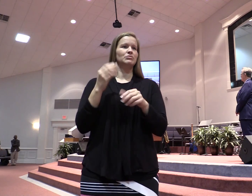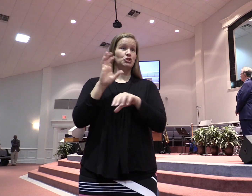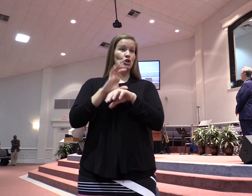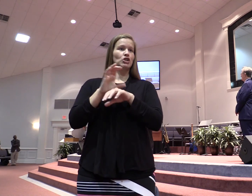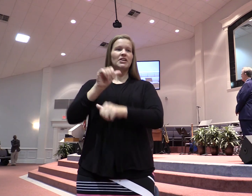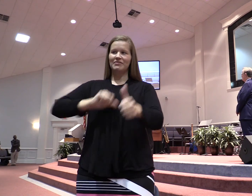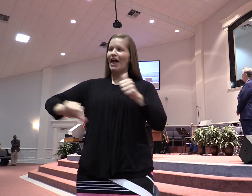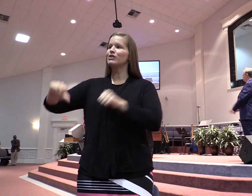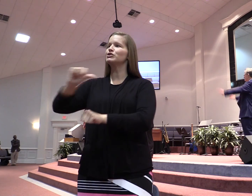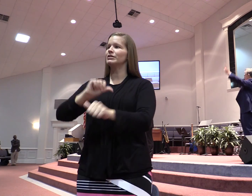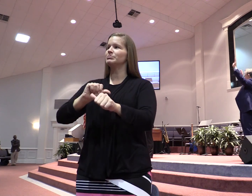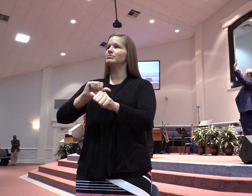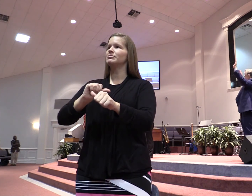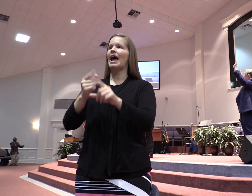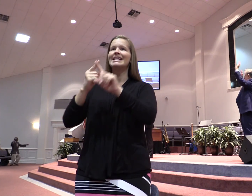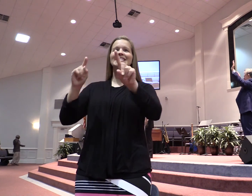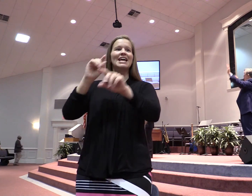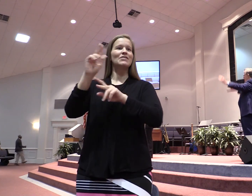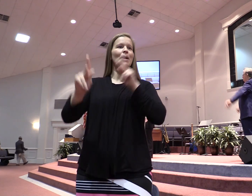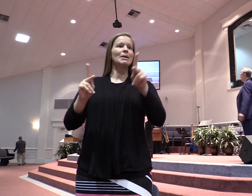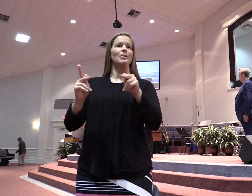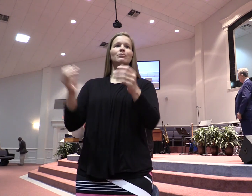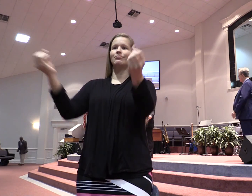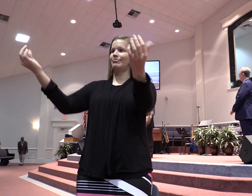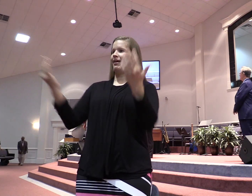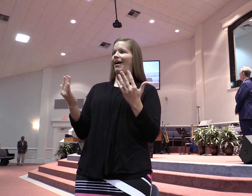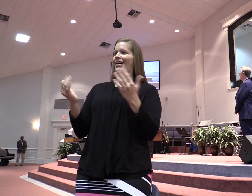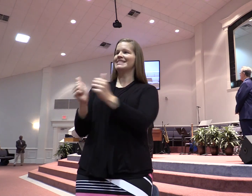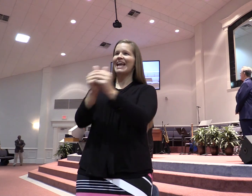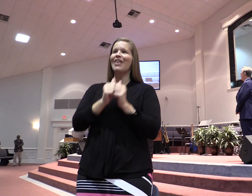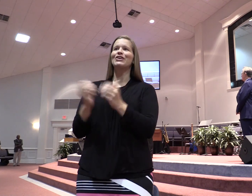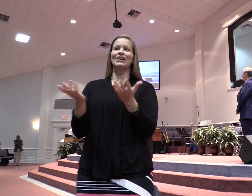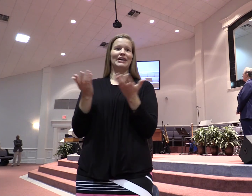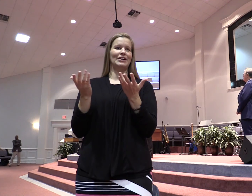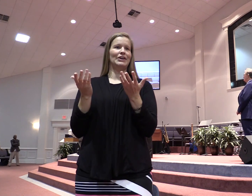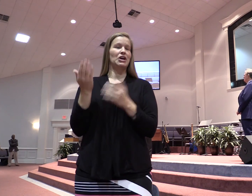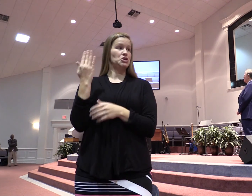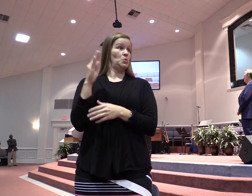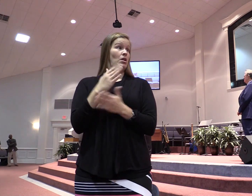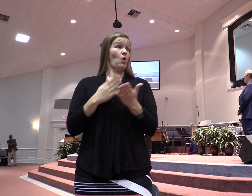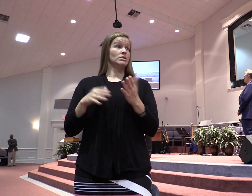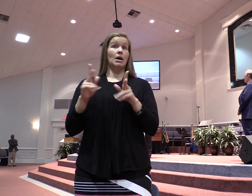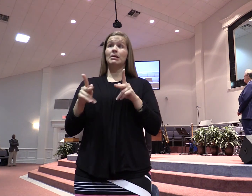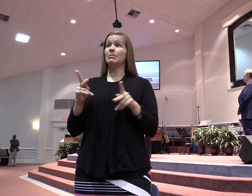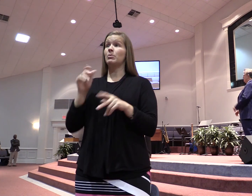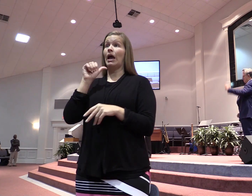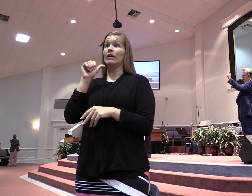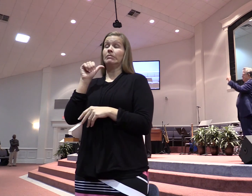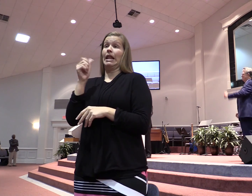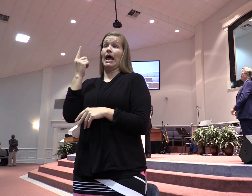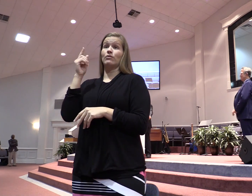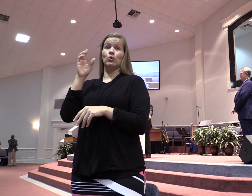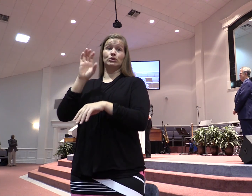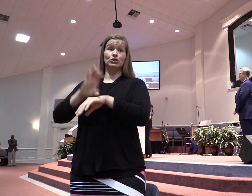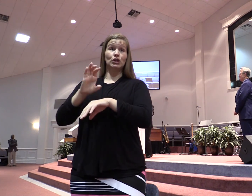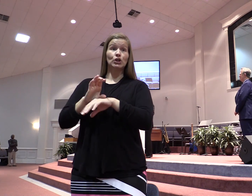church. It brings different people together. Amen. You wouldn't know some of the people around you if it weren't for the church.